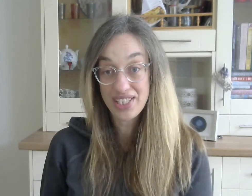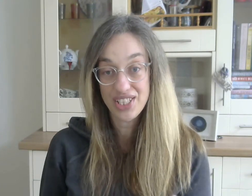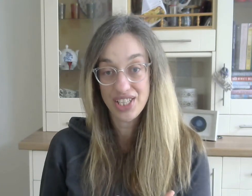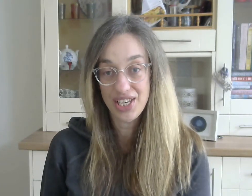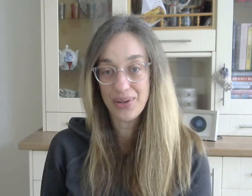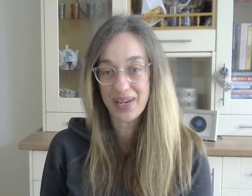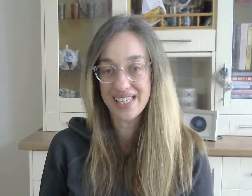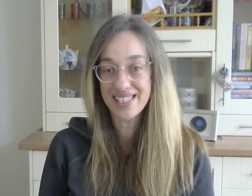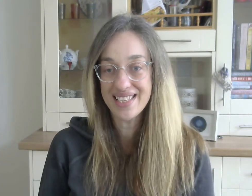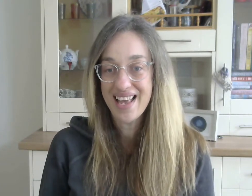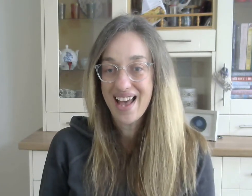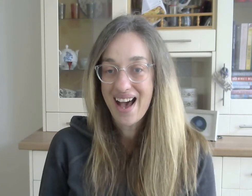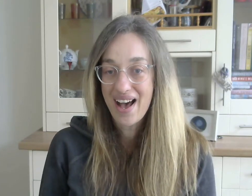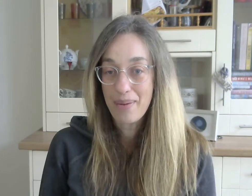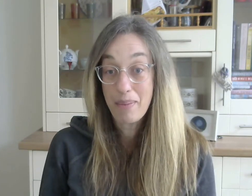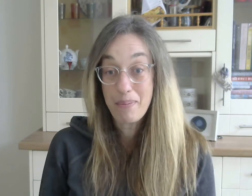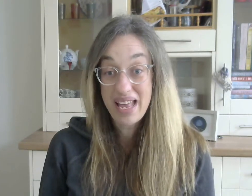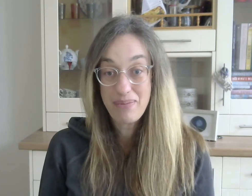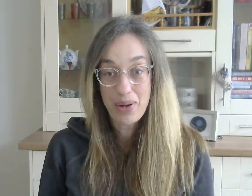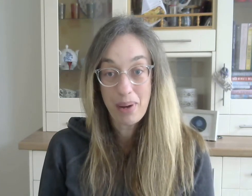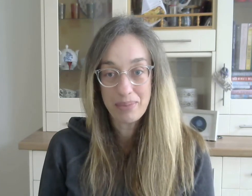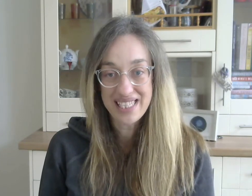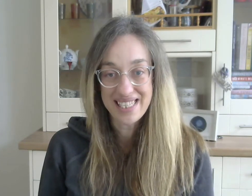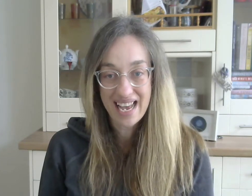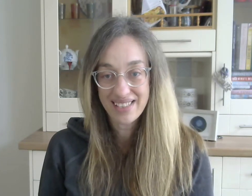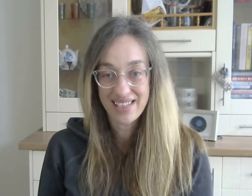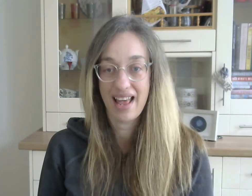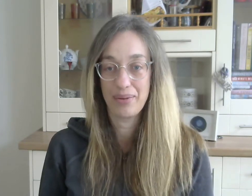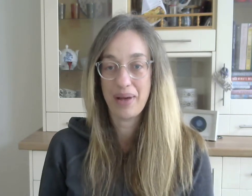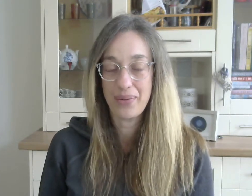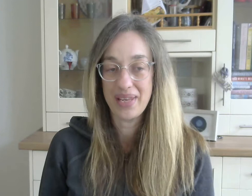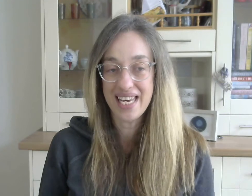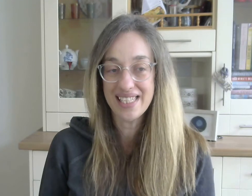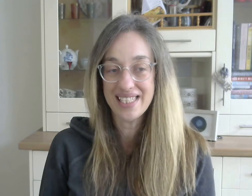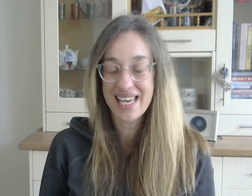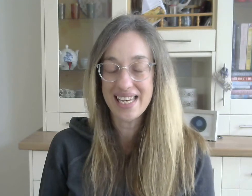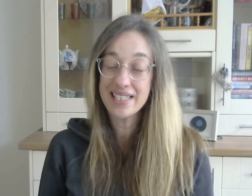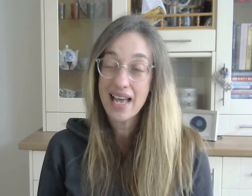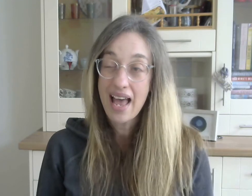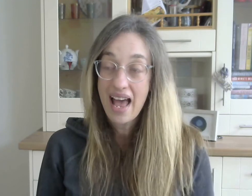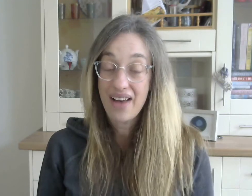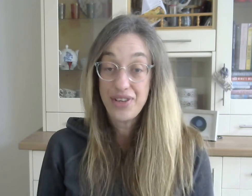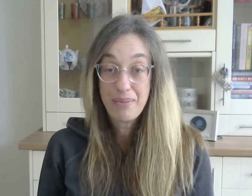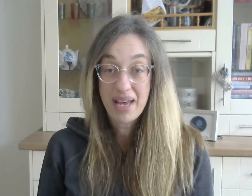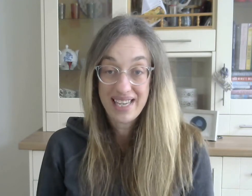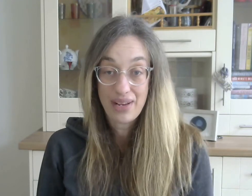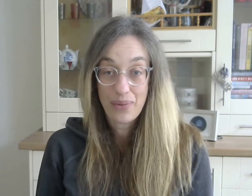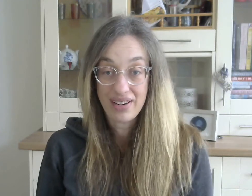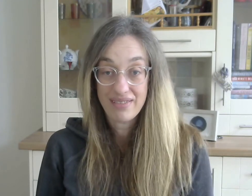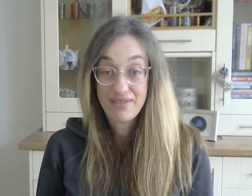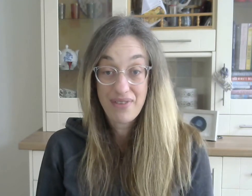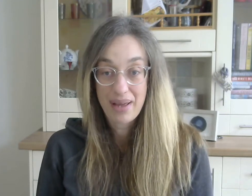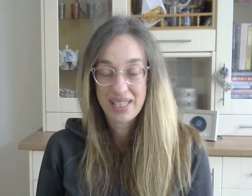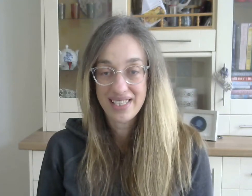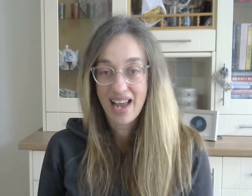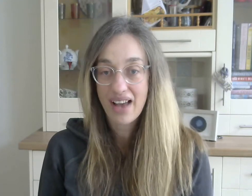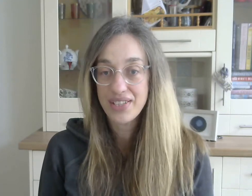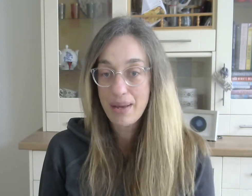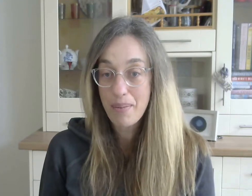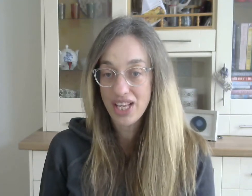to you is, and maybe your mums and dads can help out with this, is have you met anyone famous and how did it make